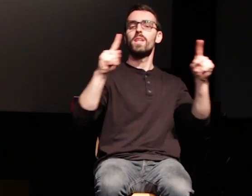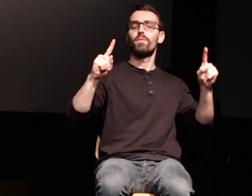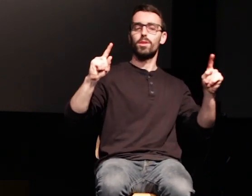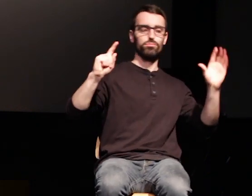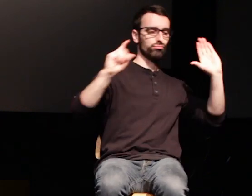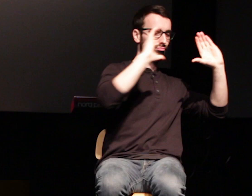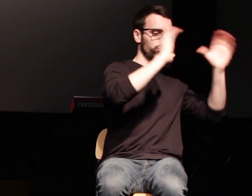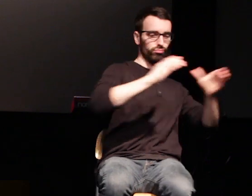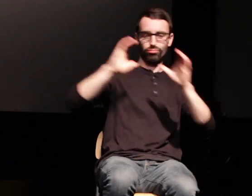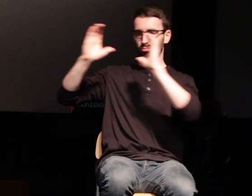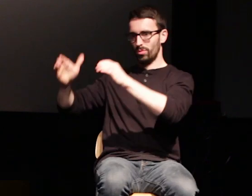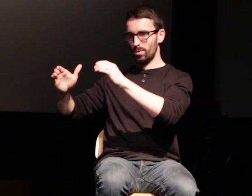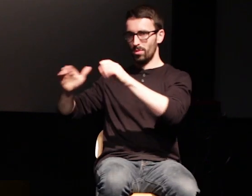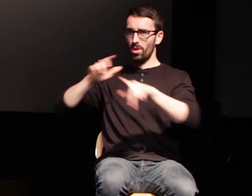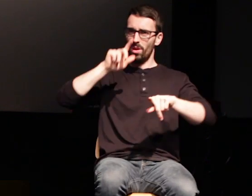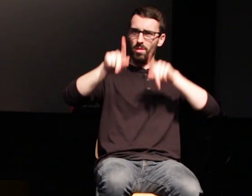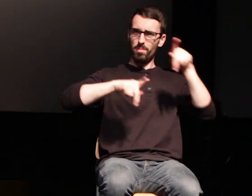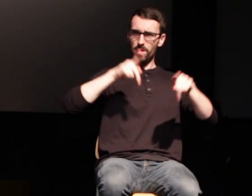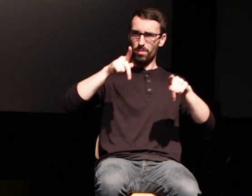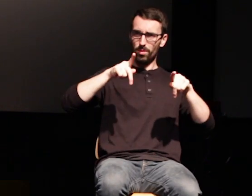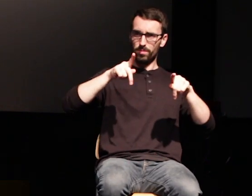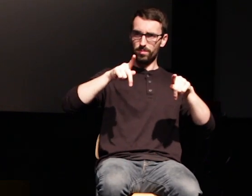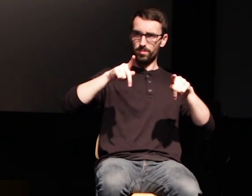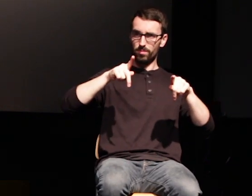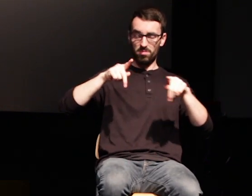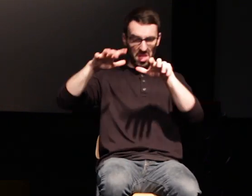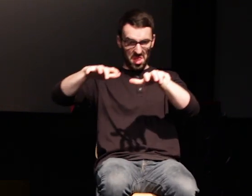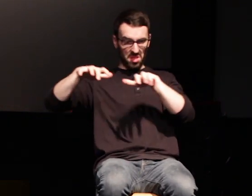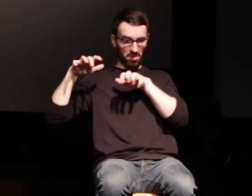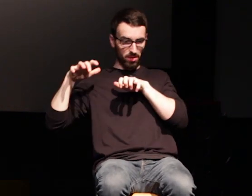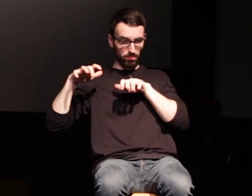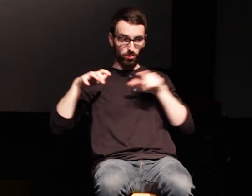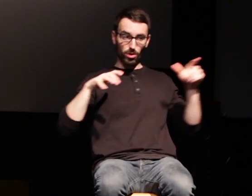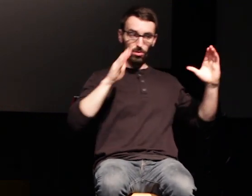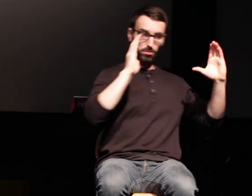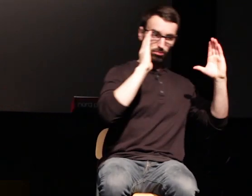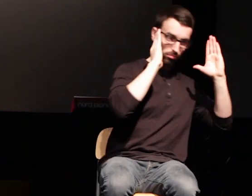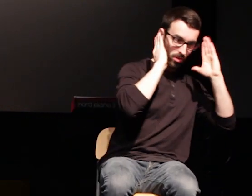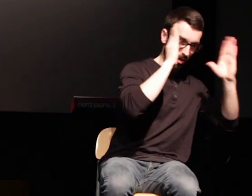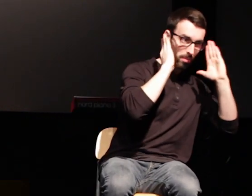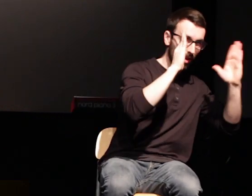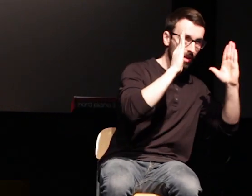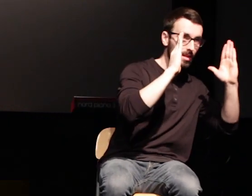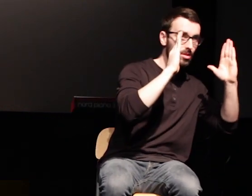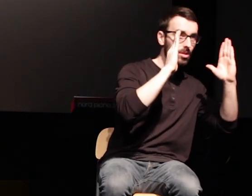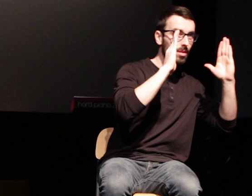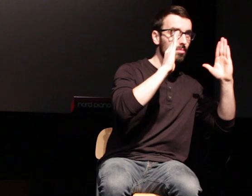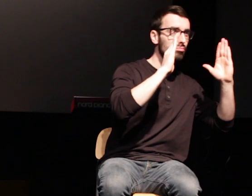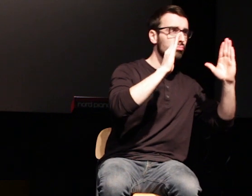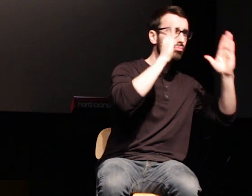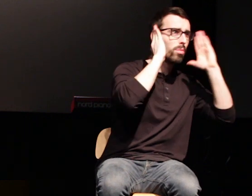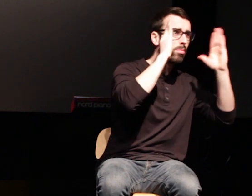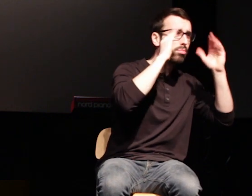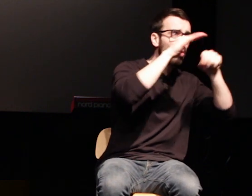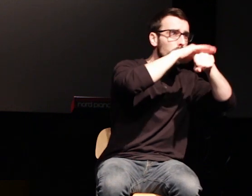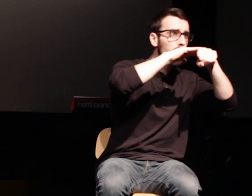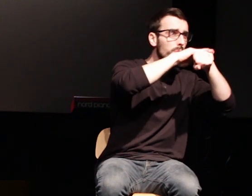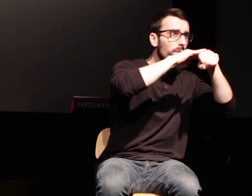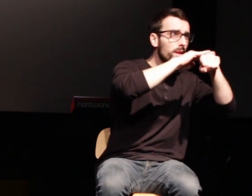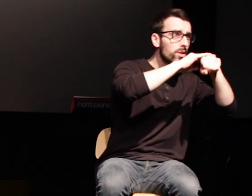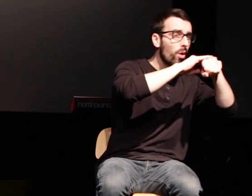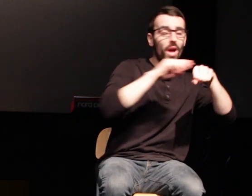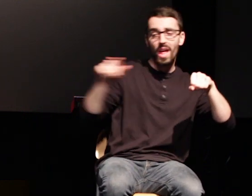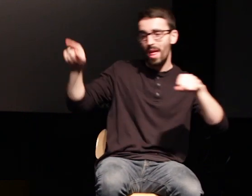of people in the crowd. Those that are listening with their ears, and those that are listening with their hearts.